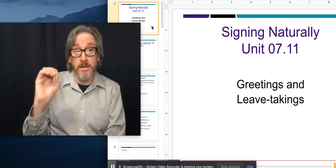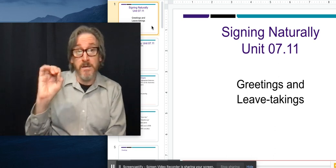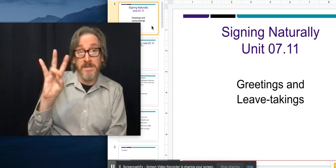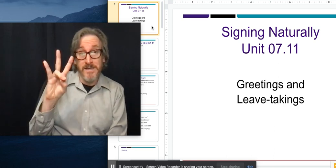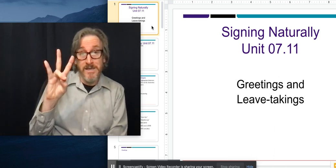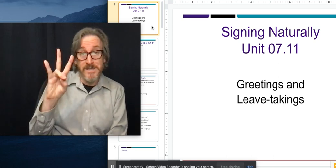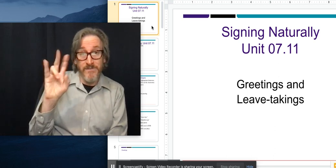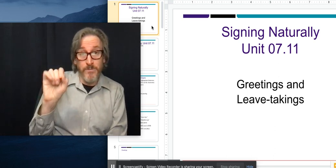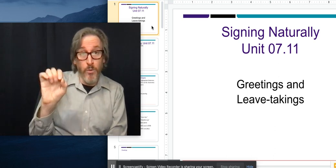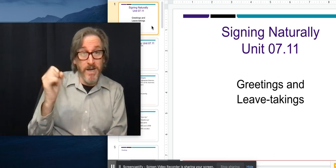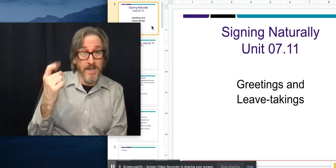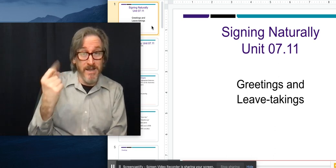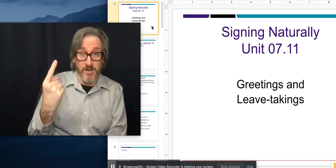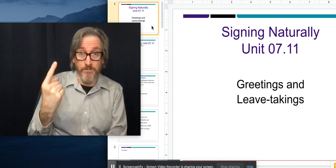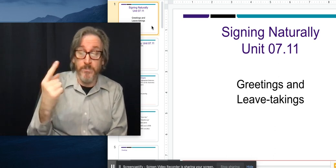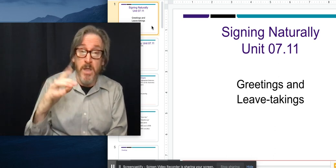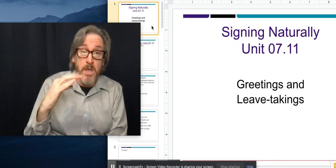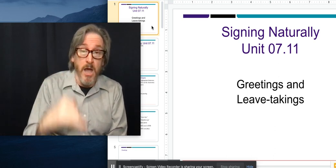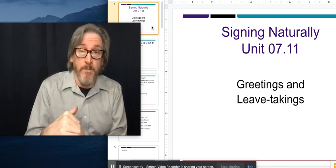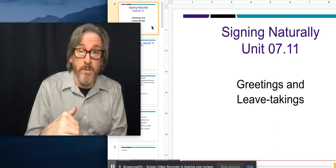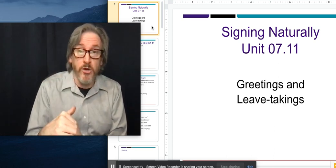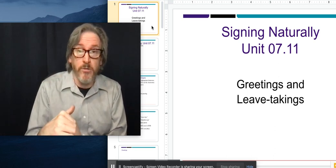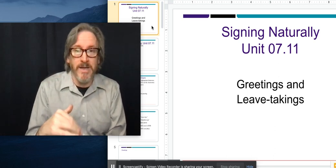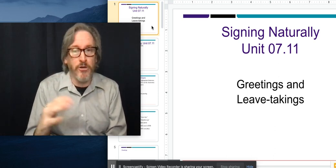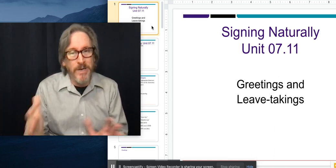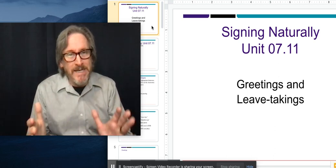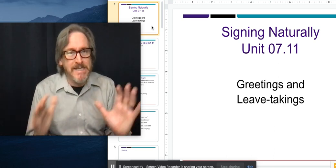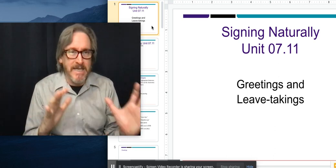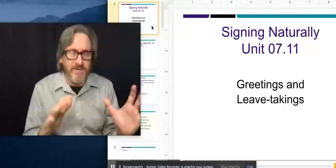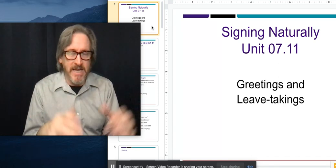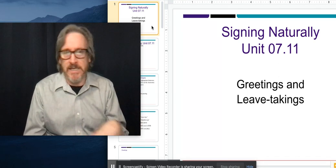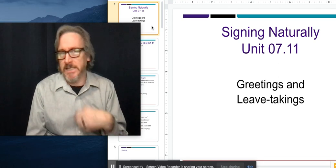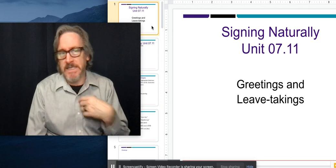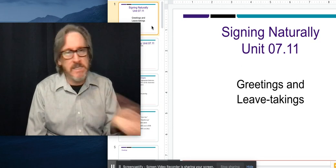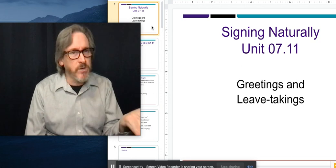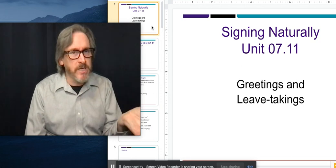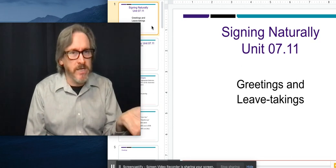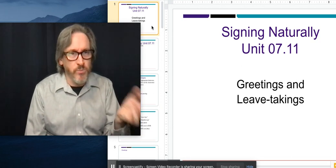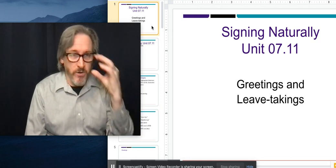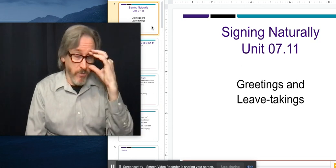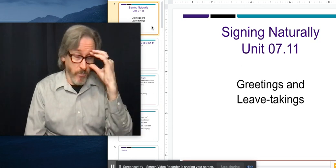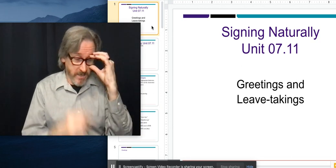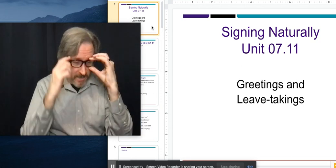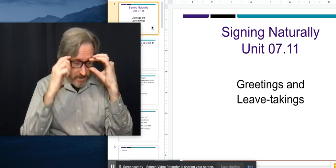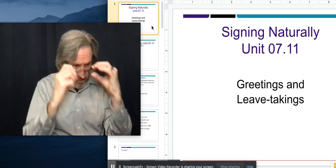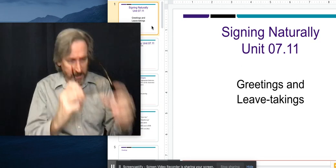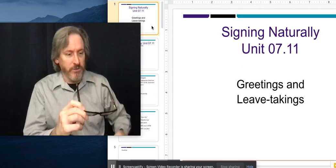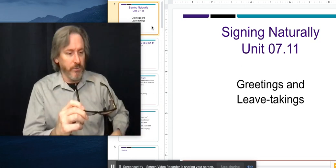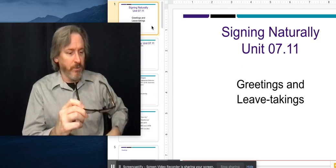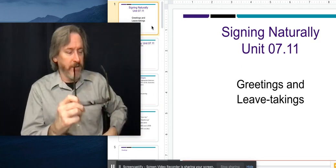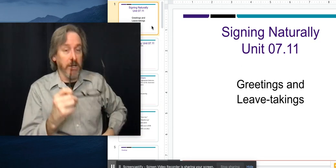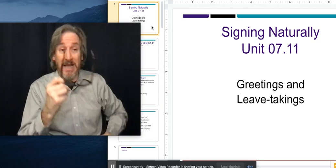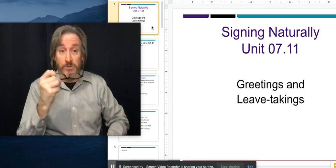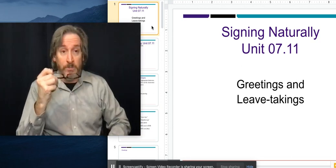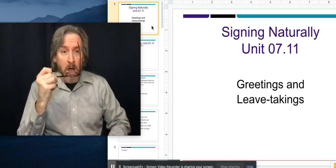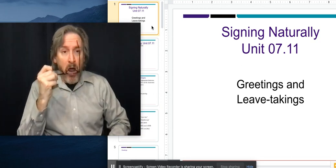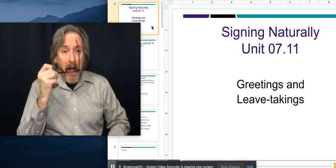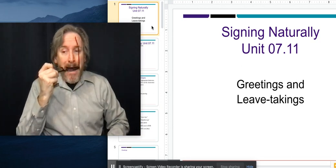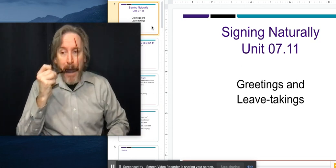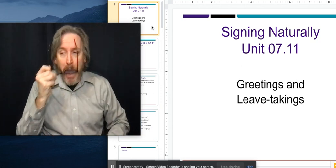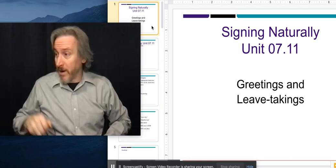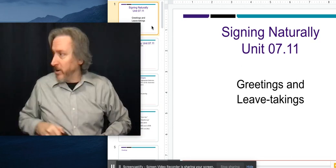Okay, 7.11. Greetings and leave takings. This one is one that we tend to really do in the